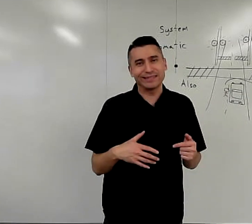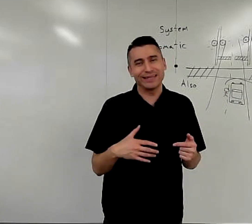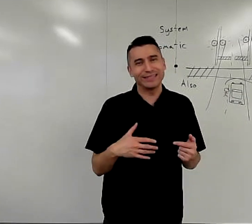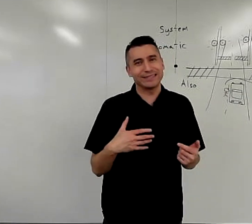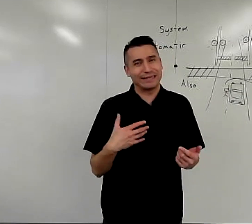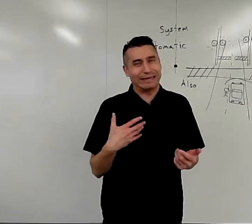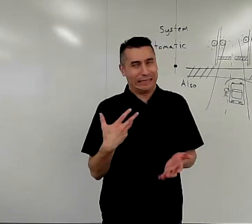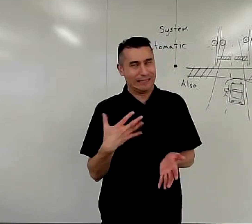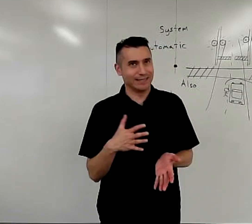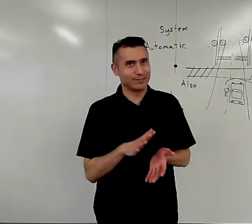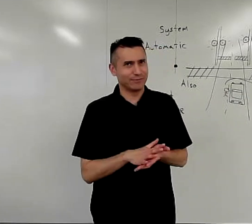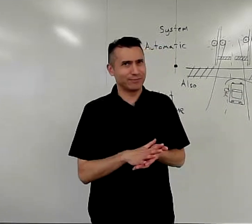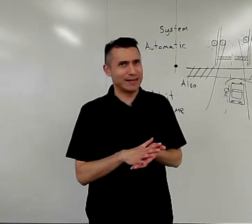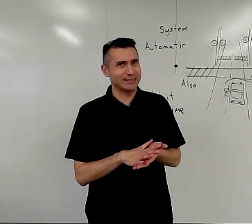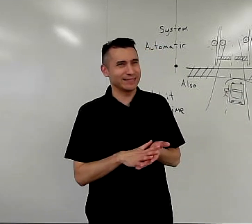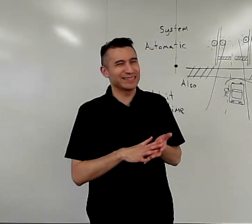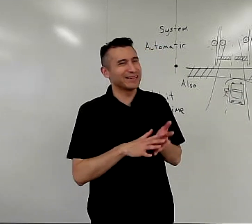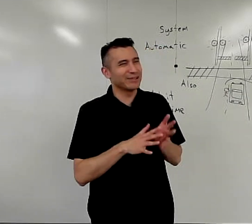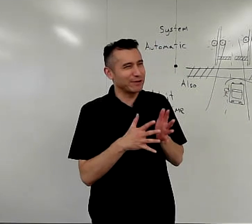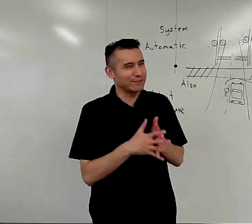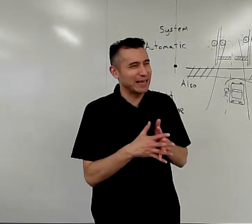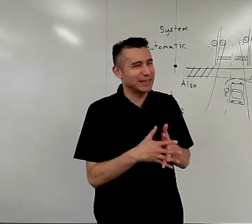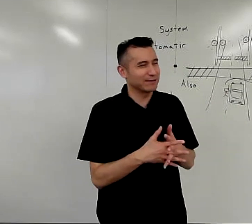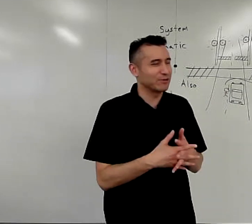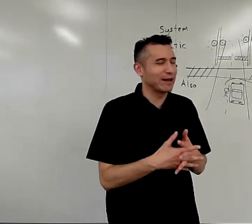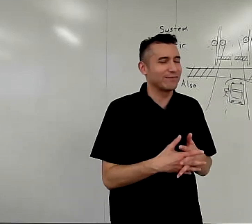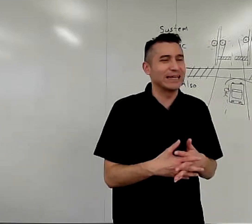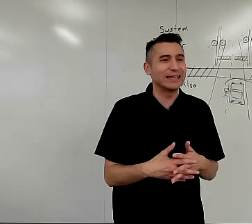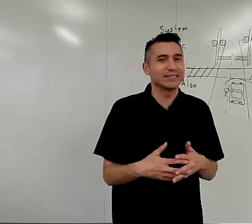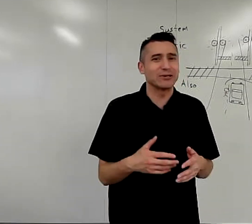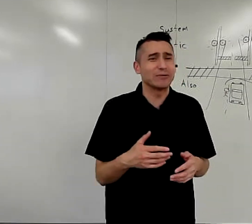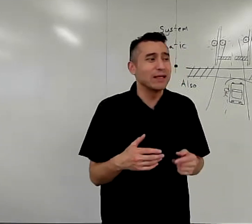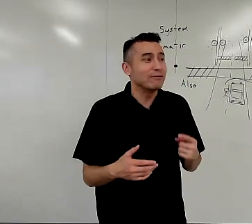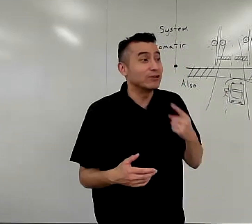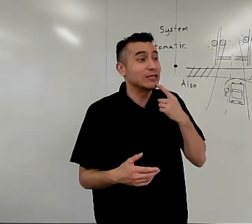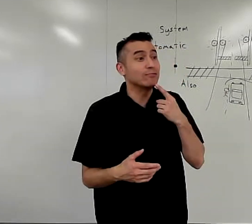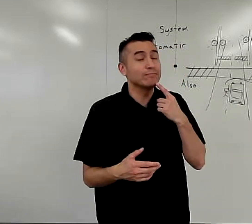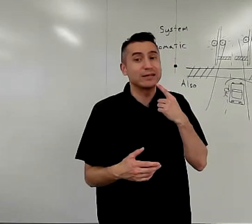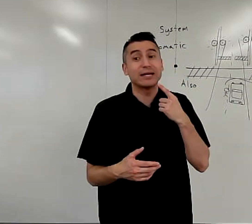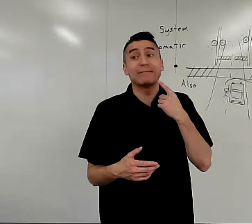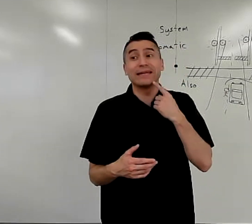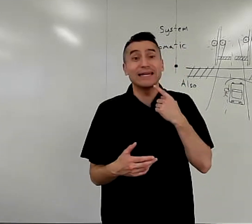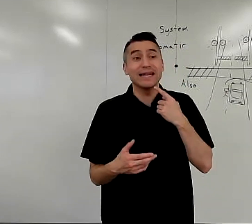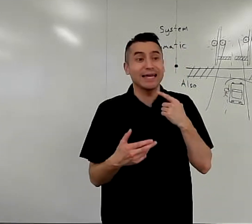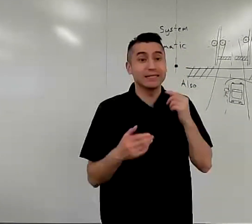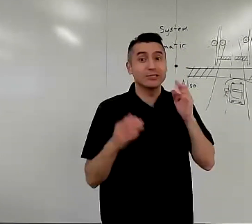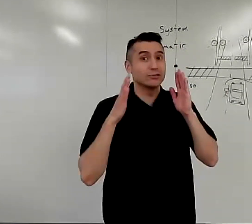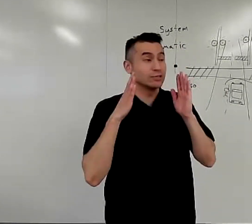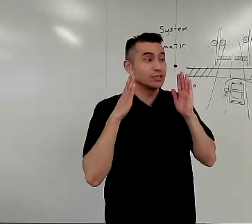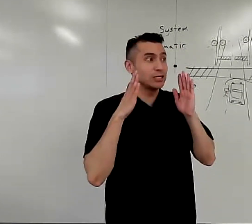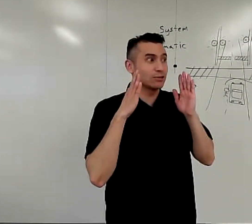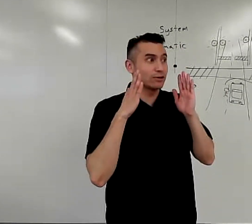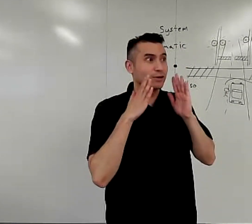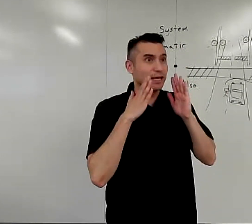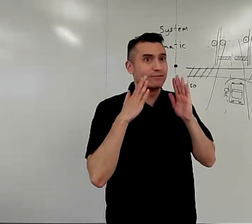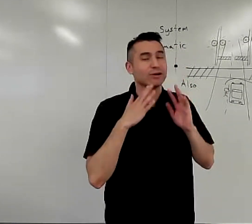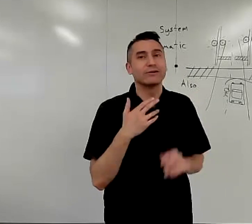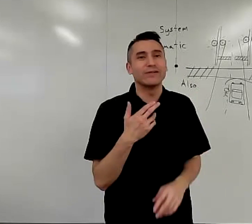it's a phrase. It's another way of saying that we don't have in English. So with the UML shape and inhaling, so your cheeks are concave, not